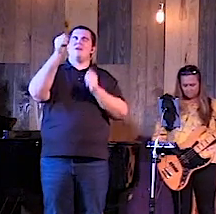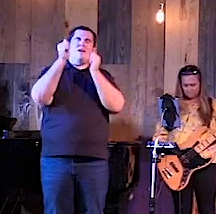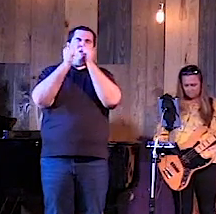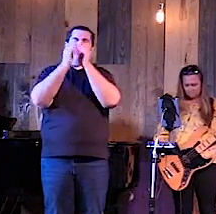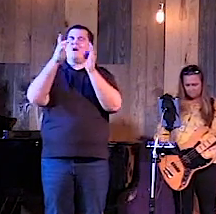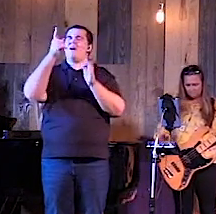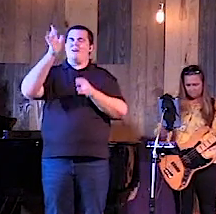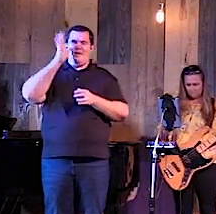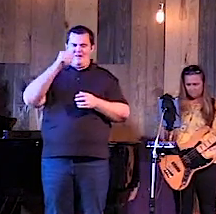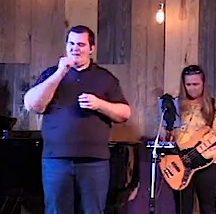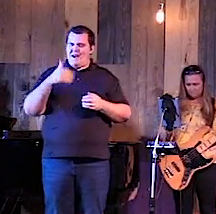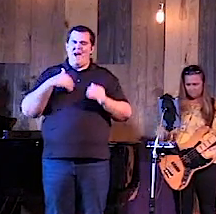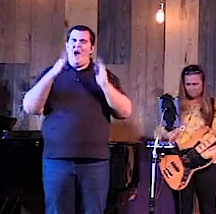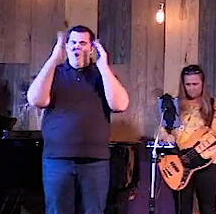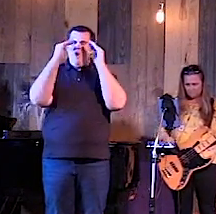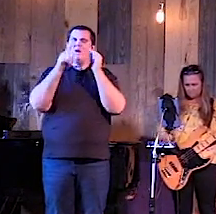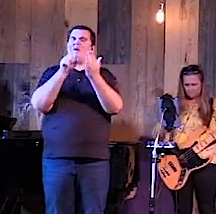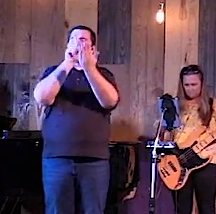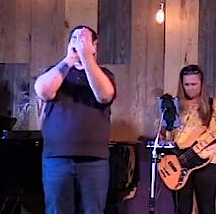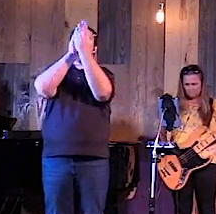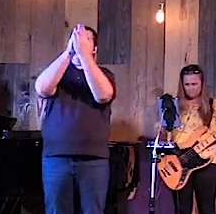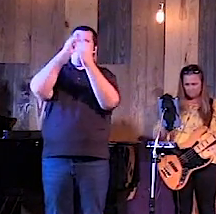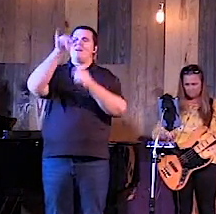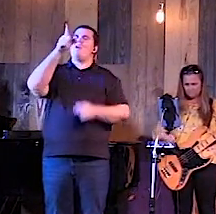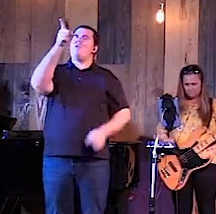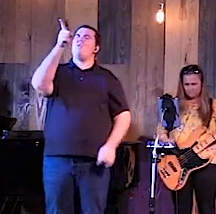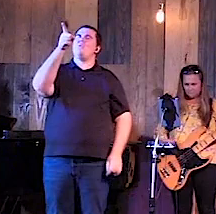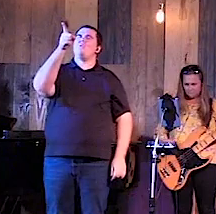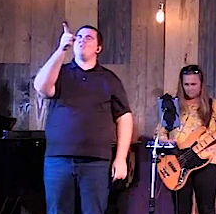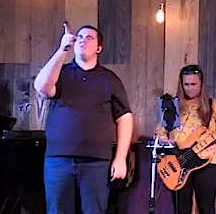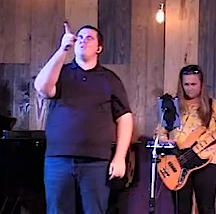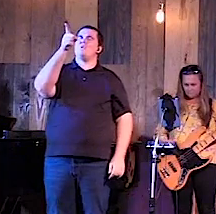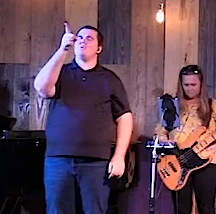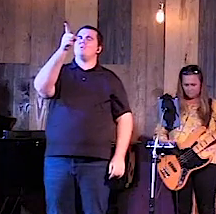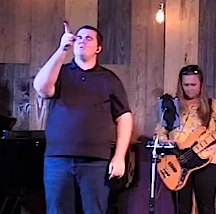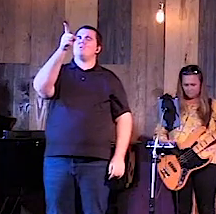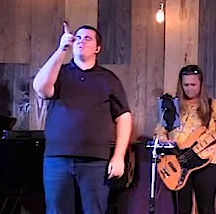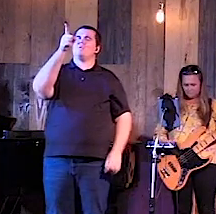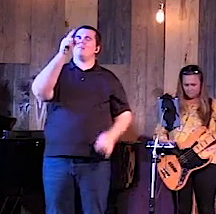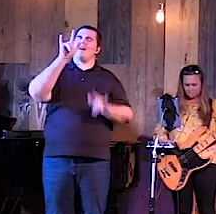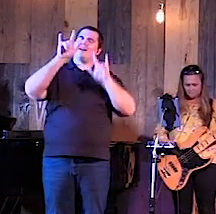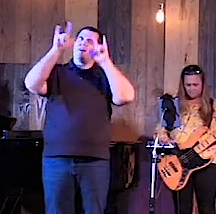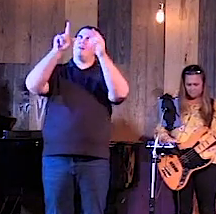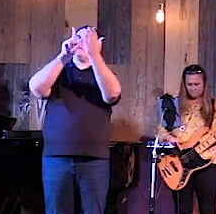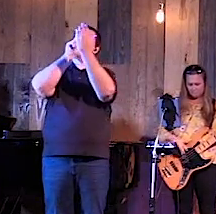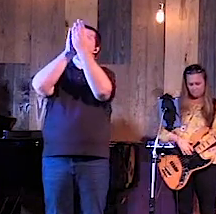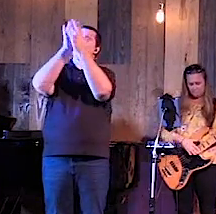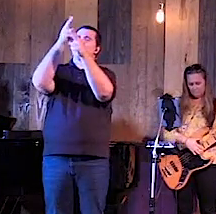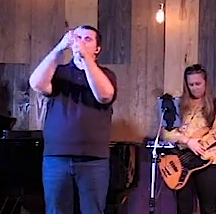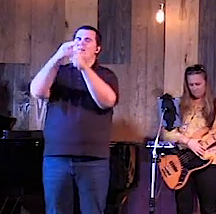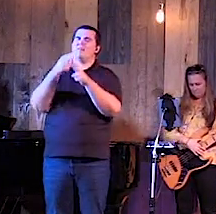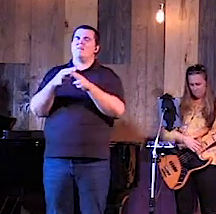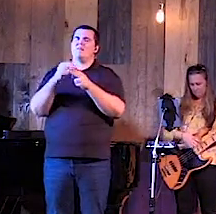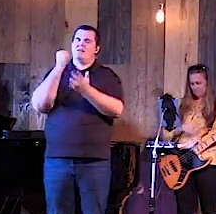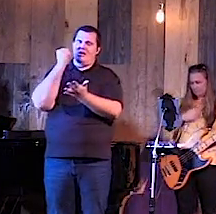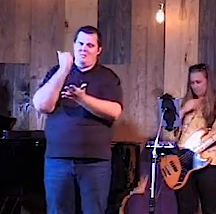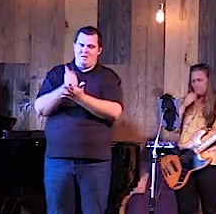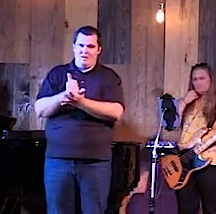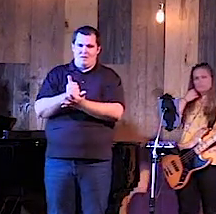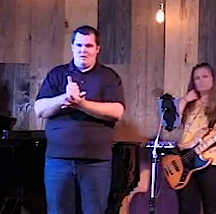without you, we would not have that hope, and we just praise you so much for that. We just love you and praise you in your name.